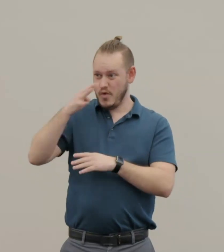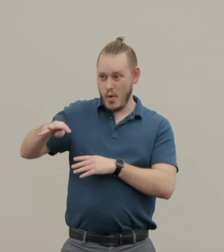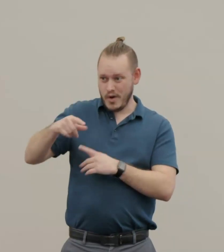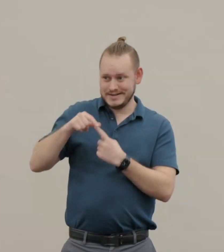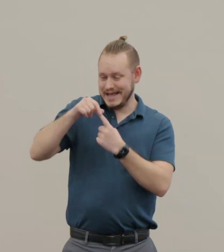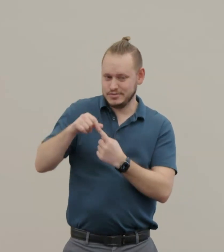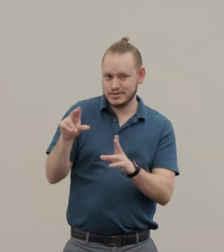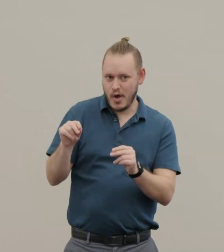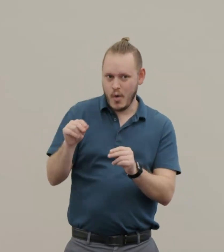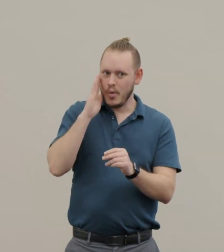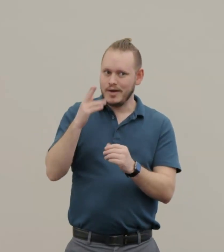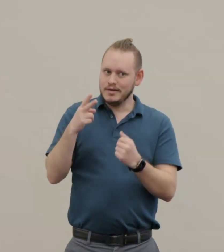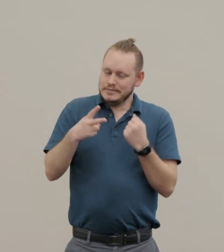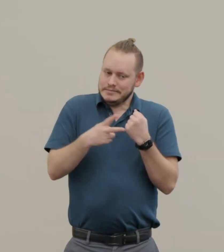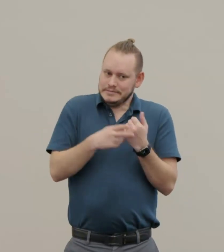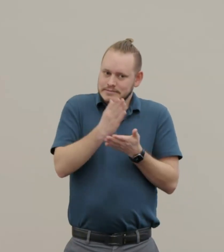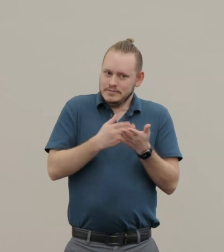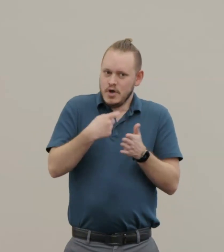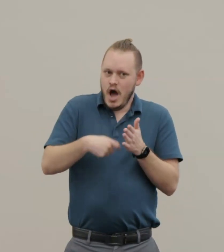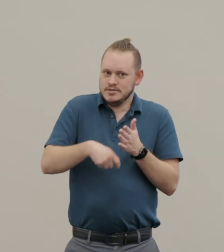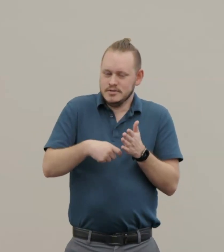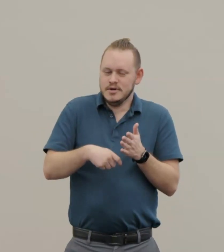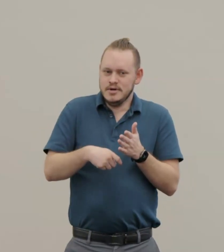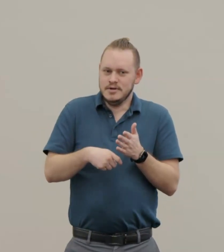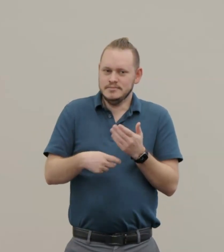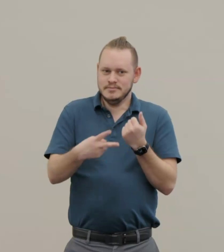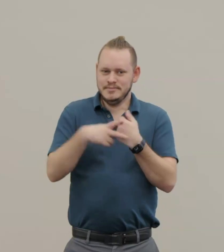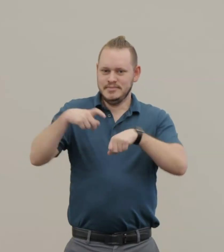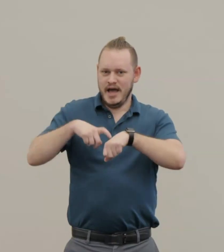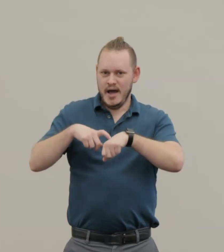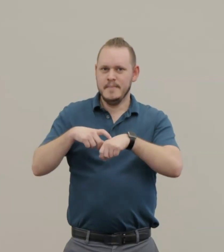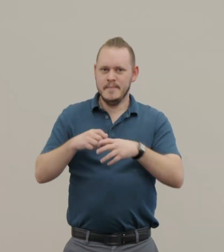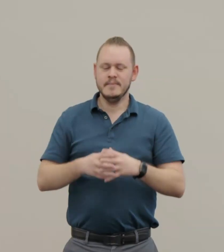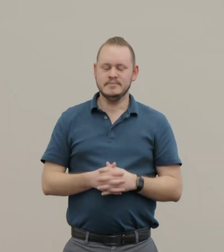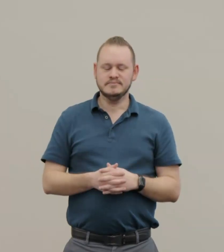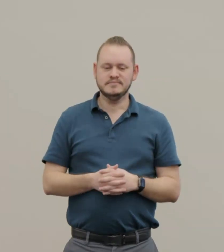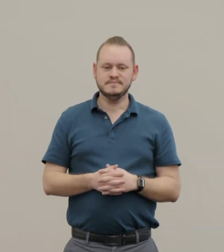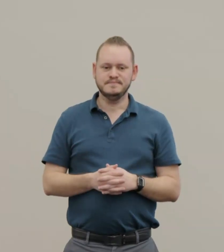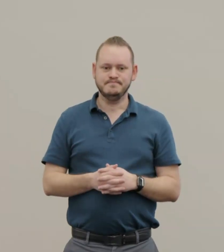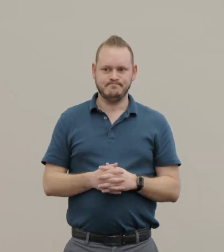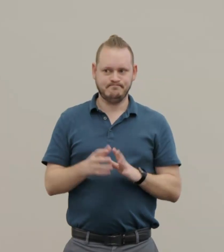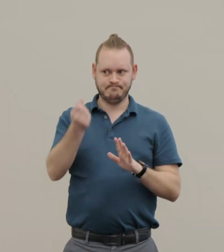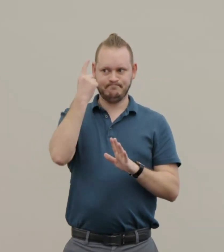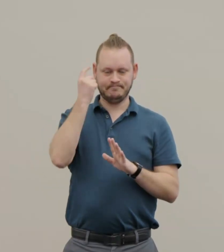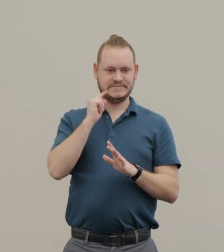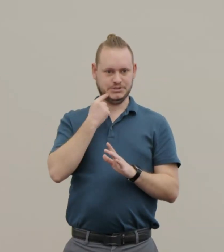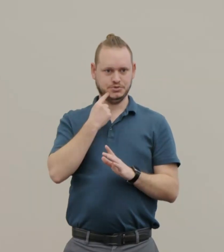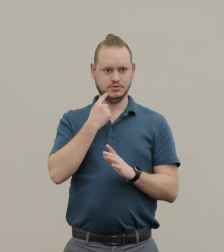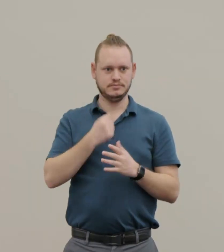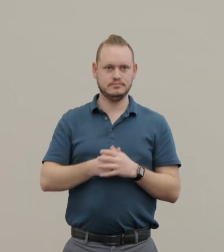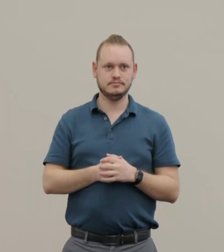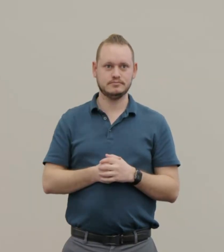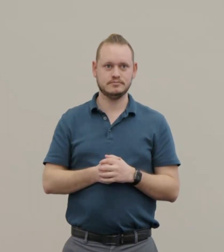because it is going to be a cost-saving measure for you and a time-saving measure for you to really take this seriously.